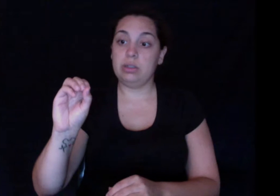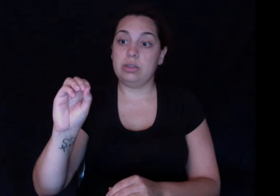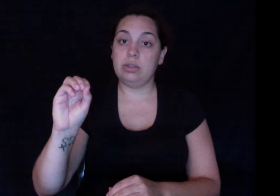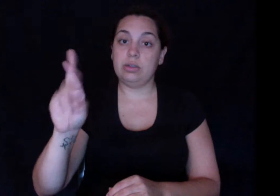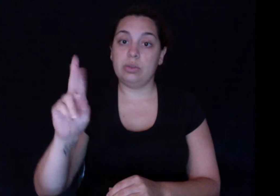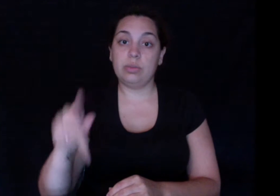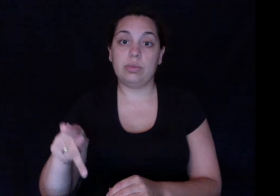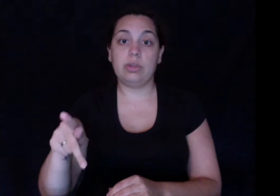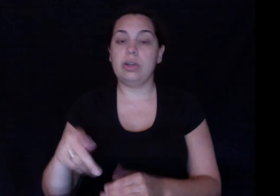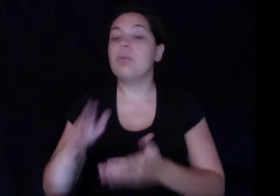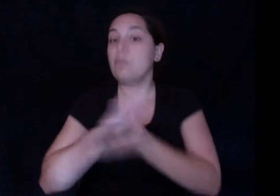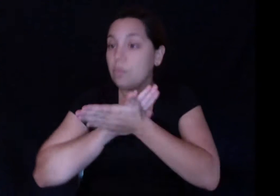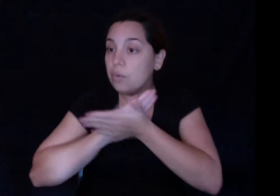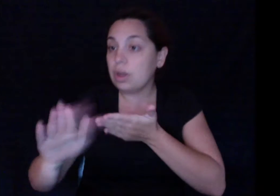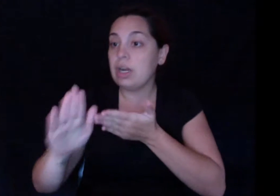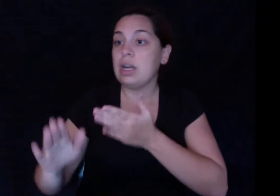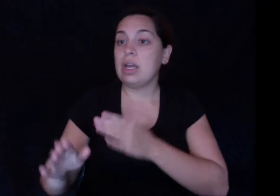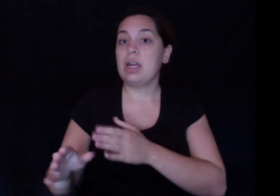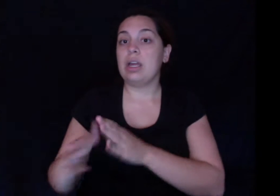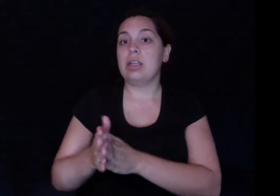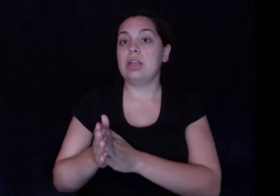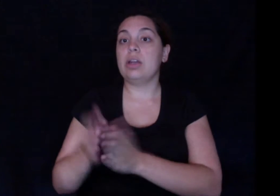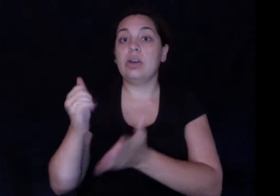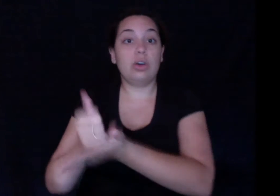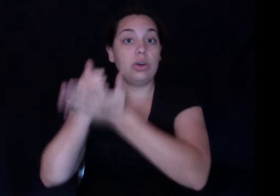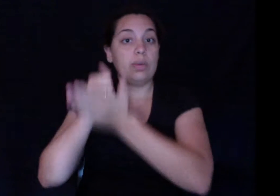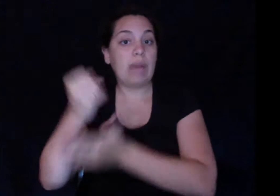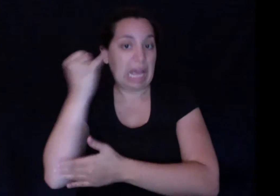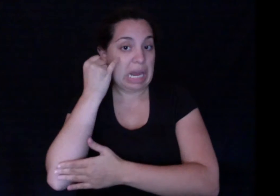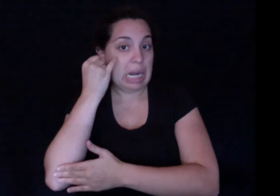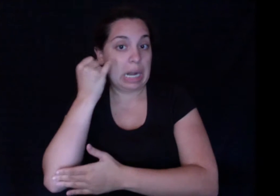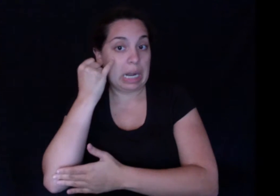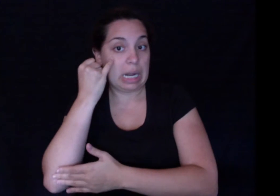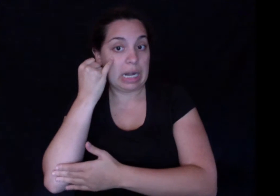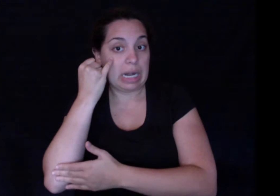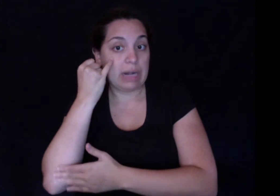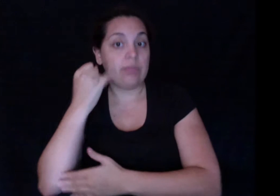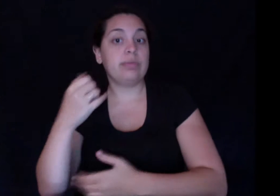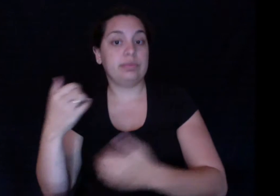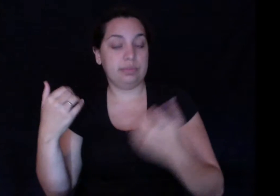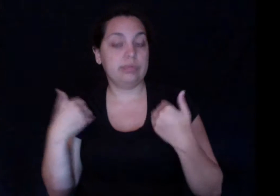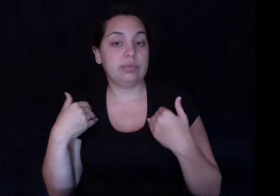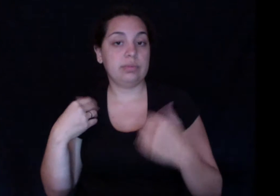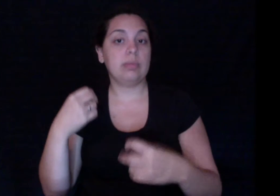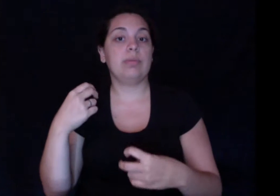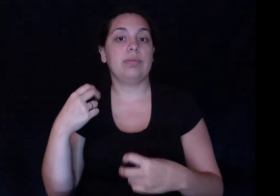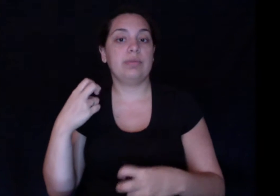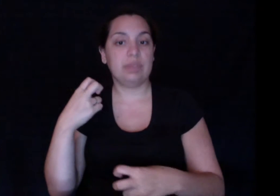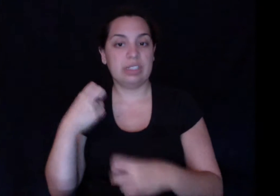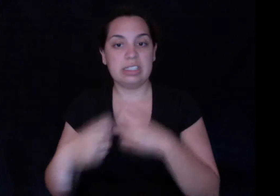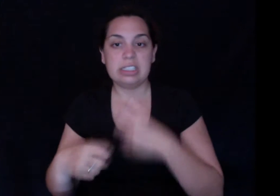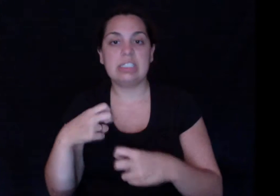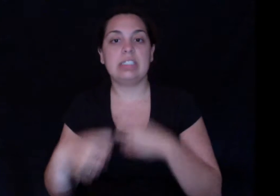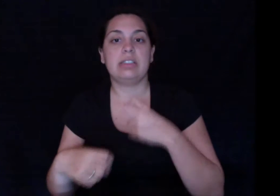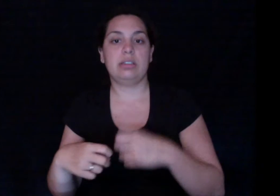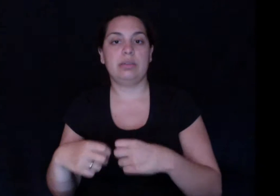wonder that so many Redditors love Ting. A user named Deathbringer14 wrote, "Just wanted to thank Ting for being the most customer-friendly